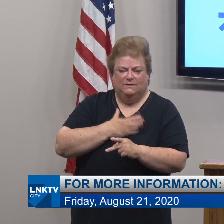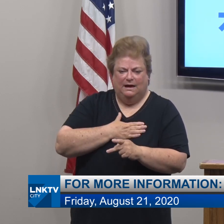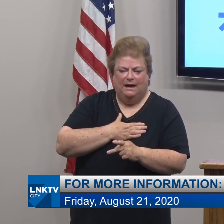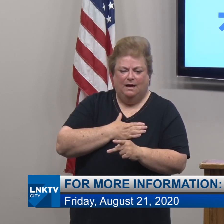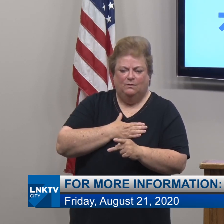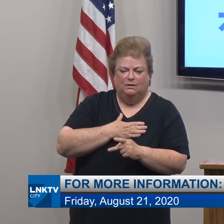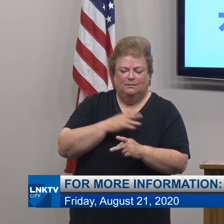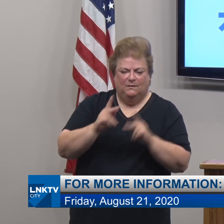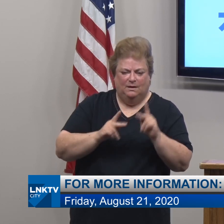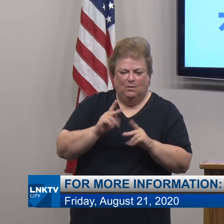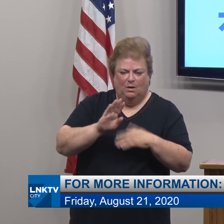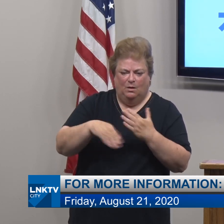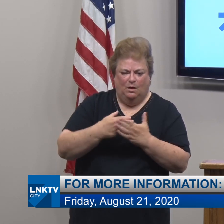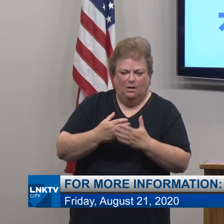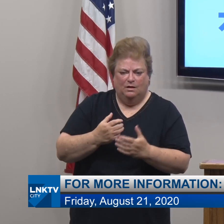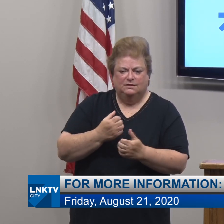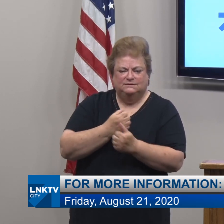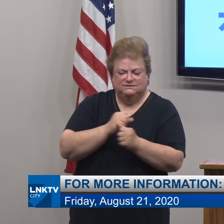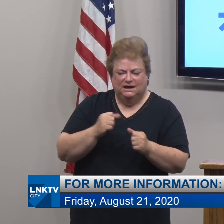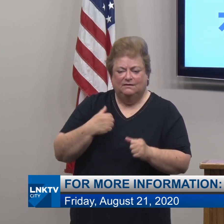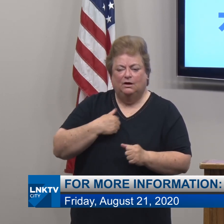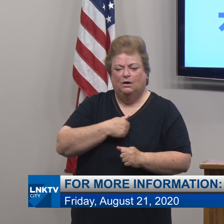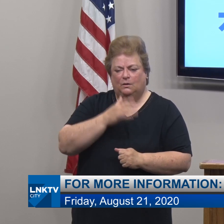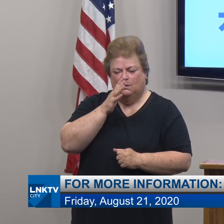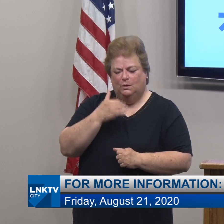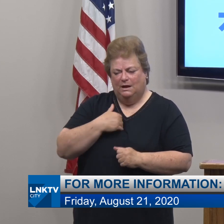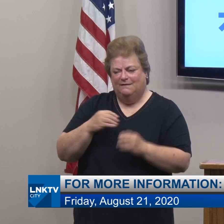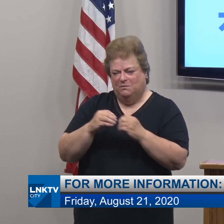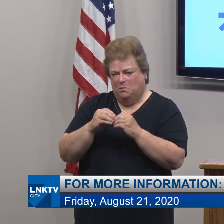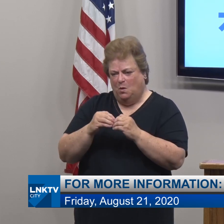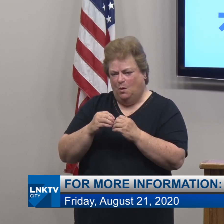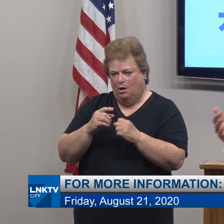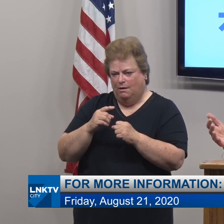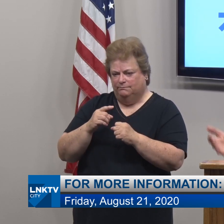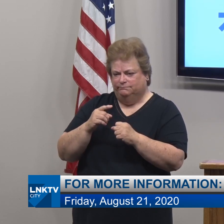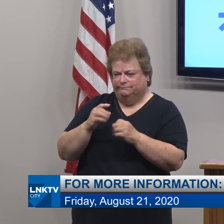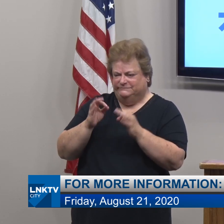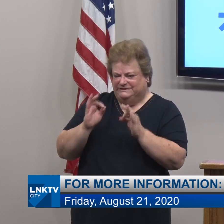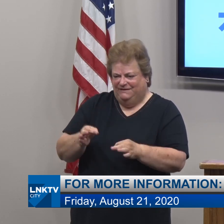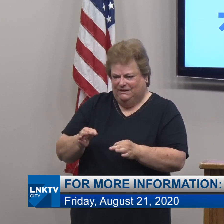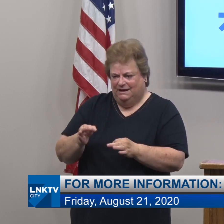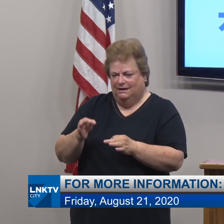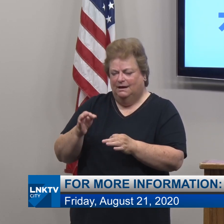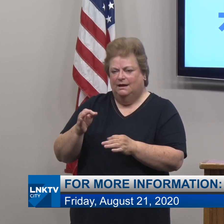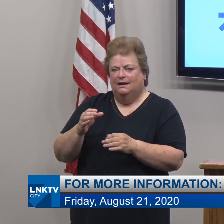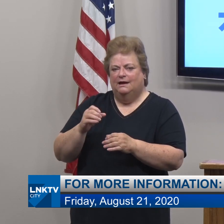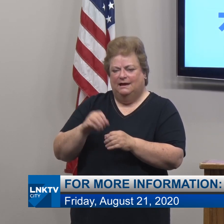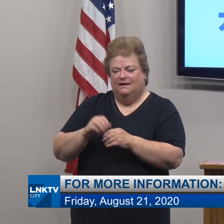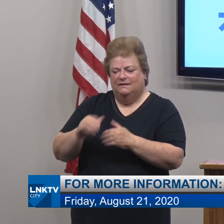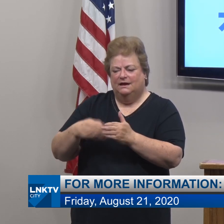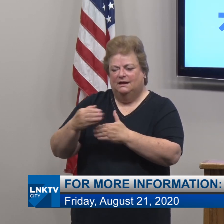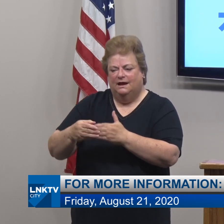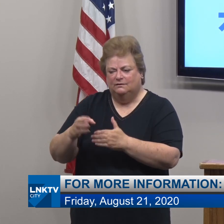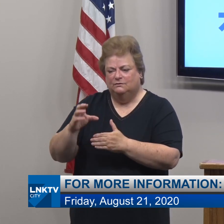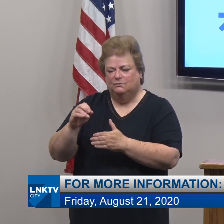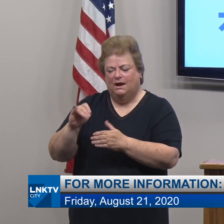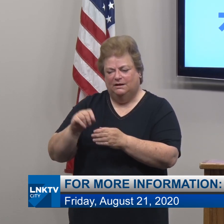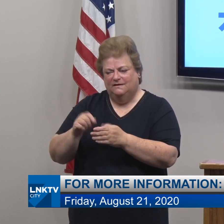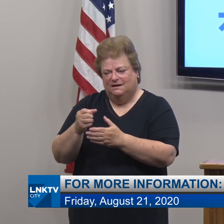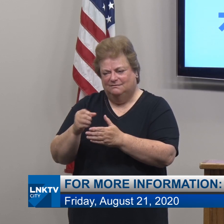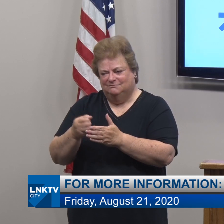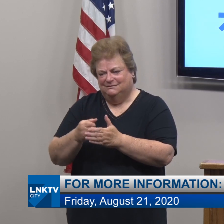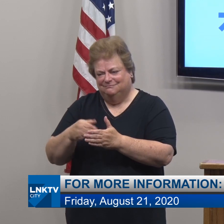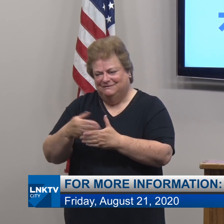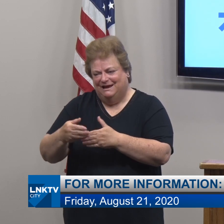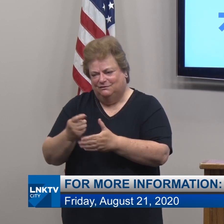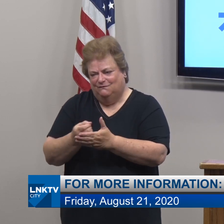neighbors safe. But we'll have more details and more affirmative information about the next round of DHM measures in the coming weeks.